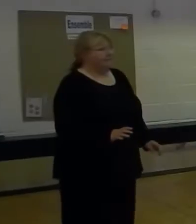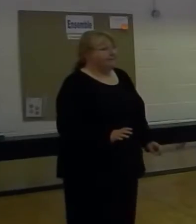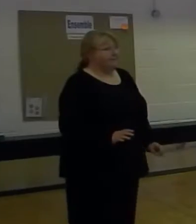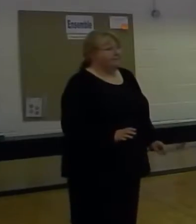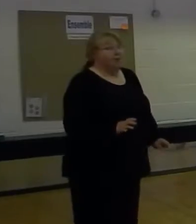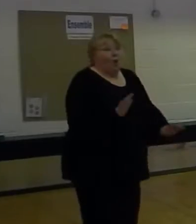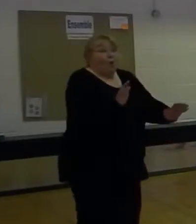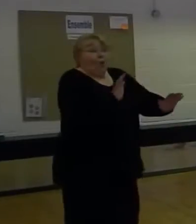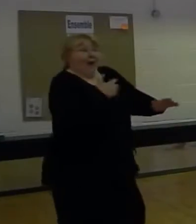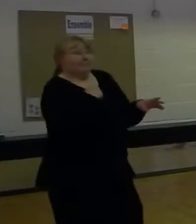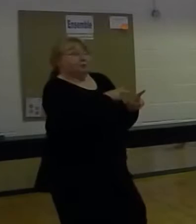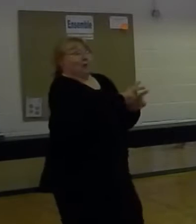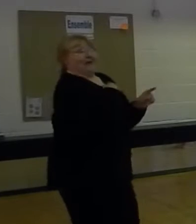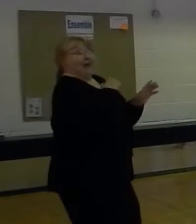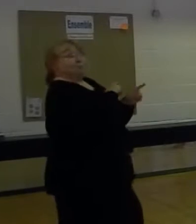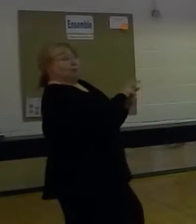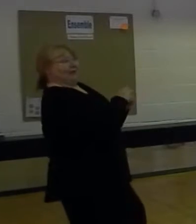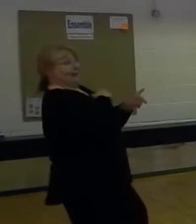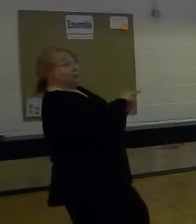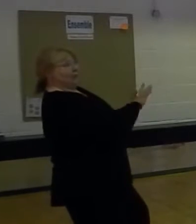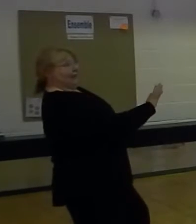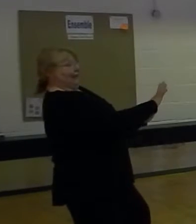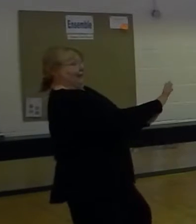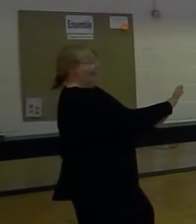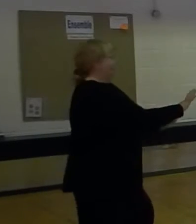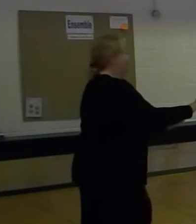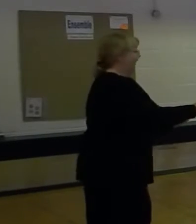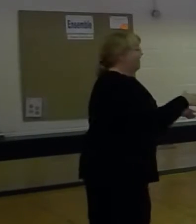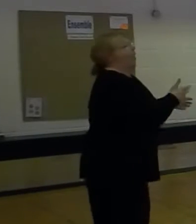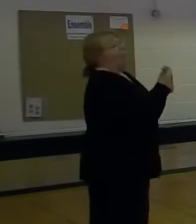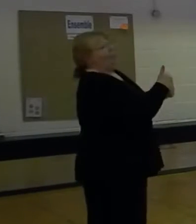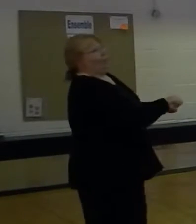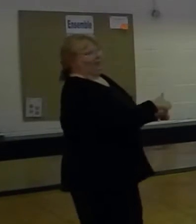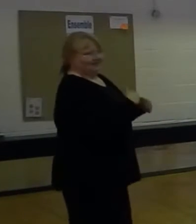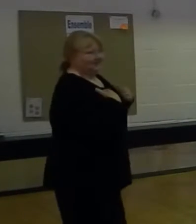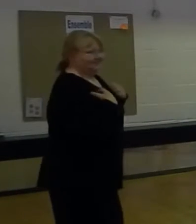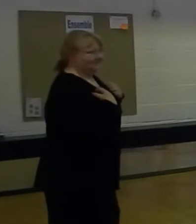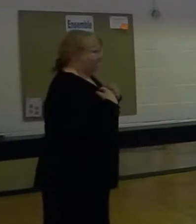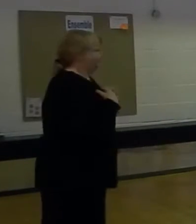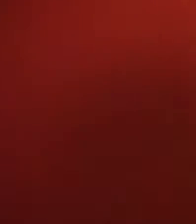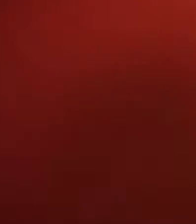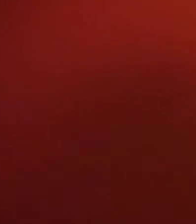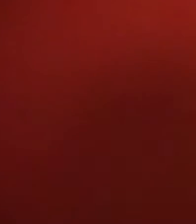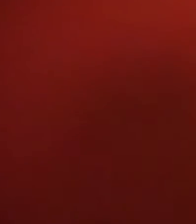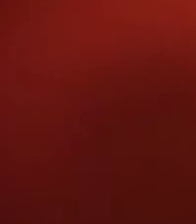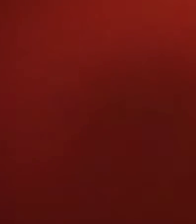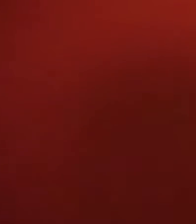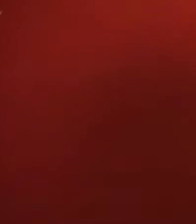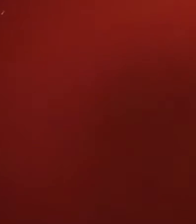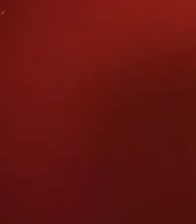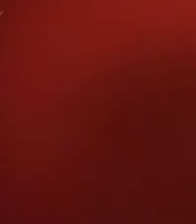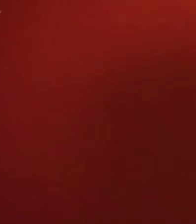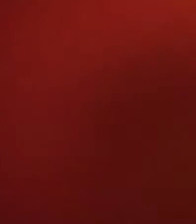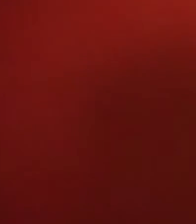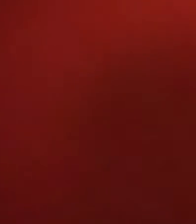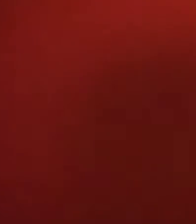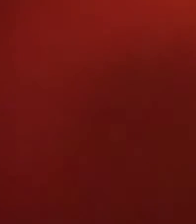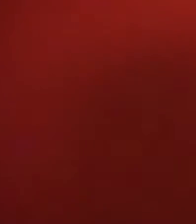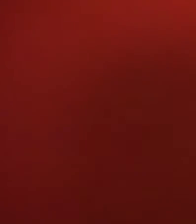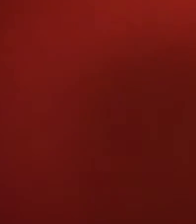of meeting different people's needs through a story that might be quite commonplace is, I think, great, and something that we haven't seen too